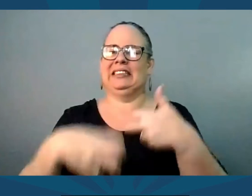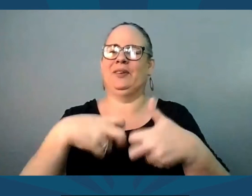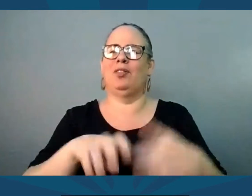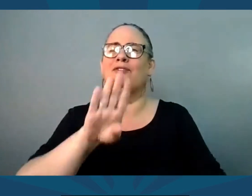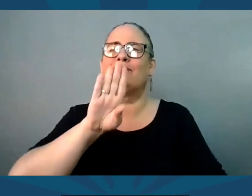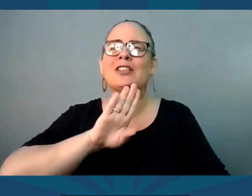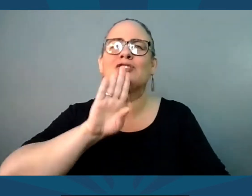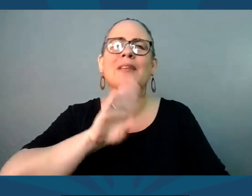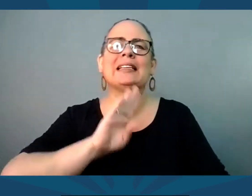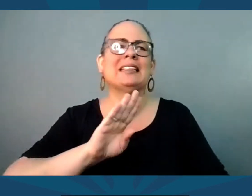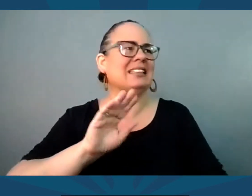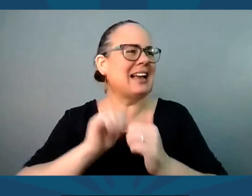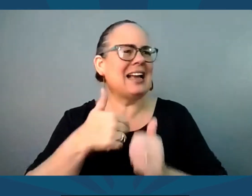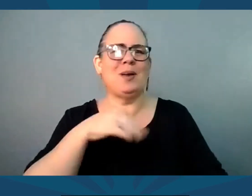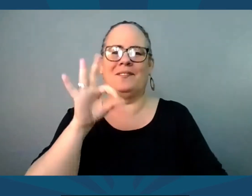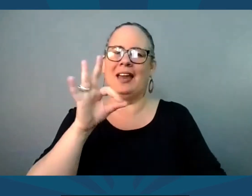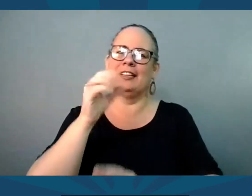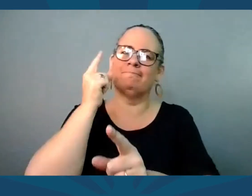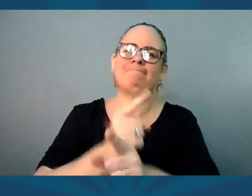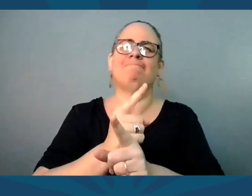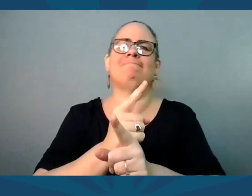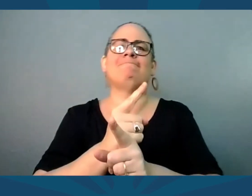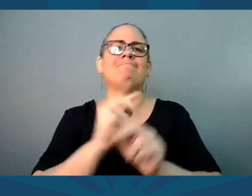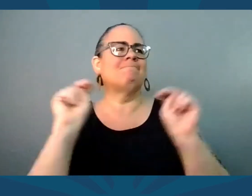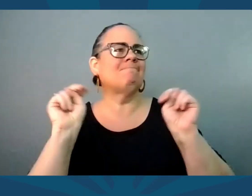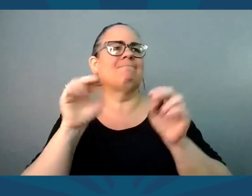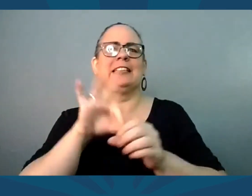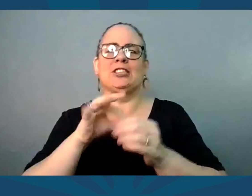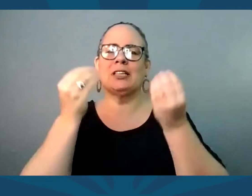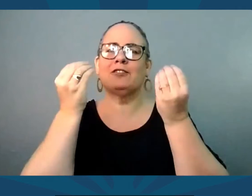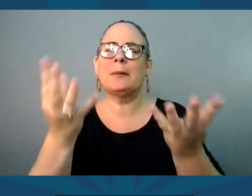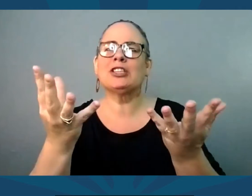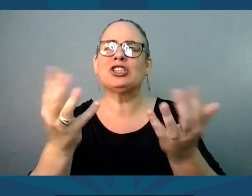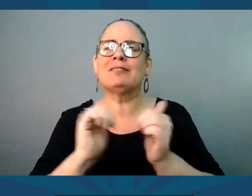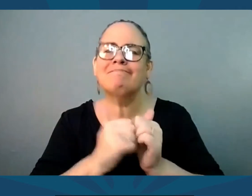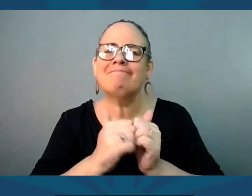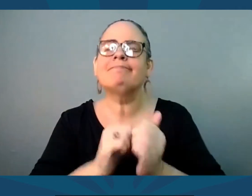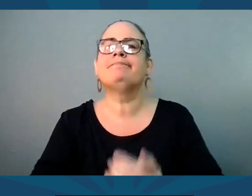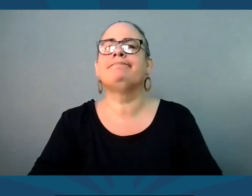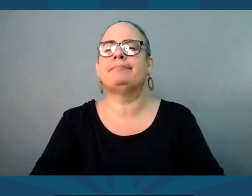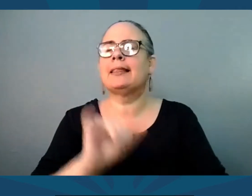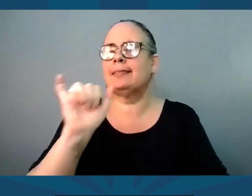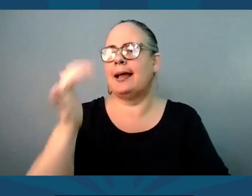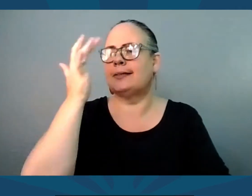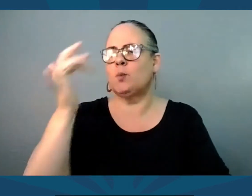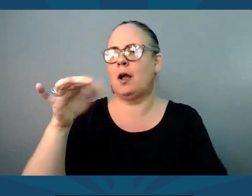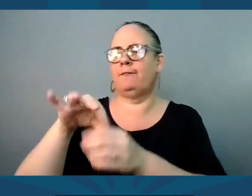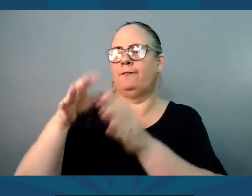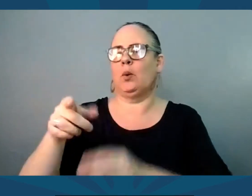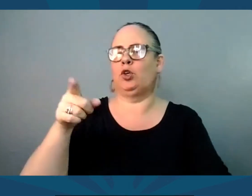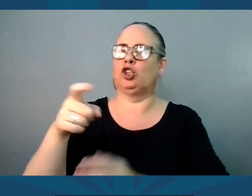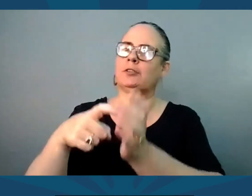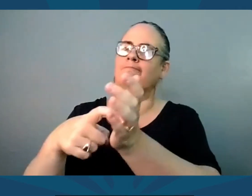With so many sources of information available, it can be difficult and frustrating to find official, nonpartisan